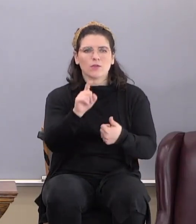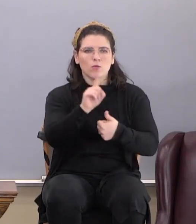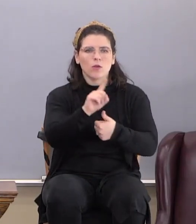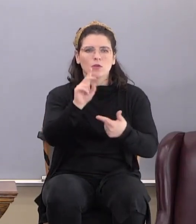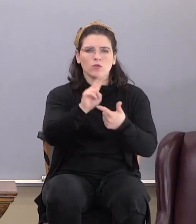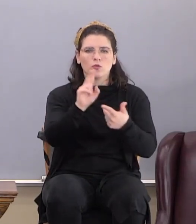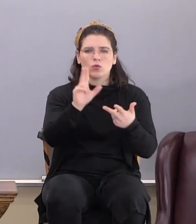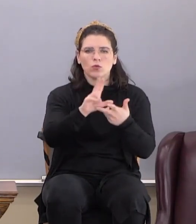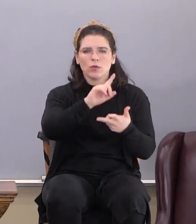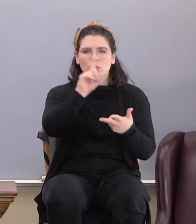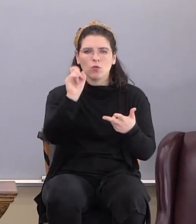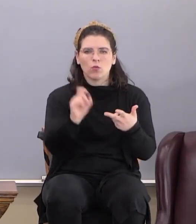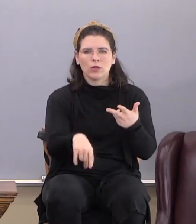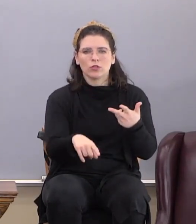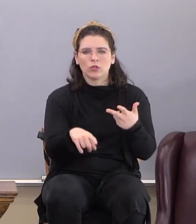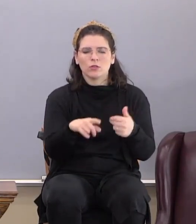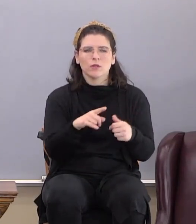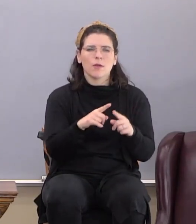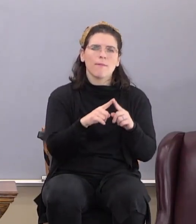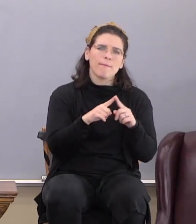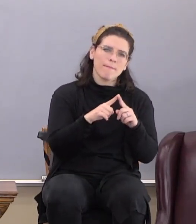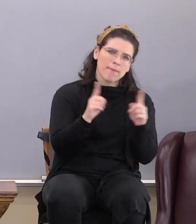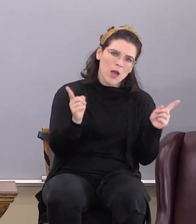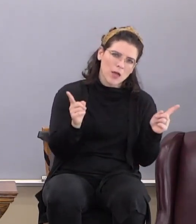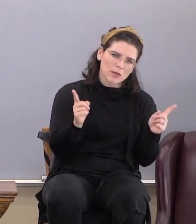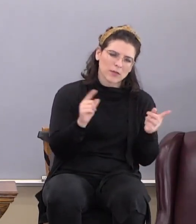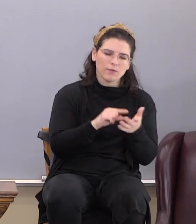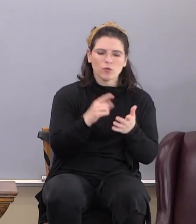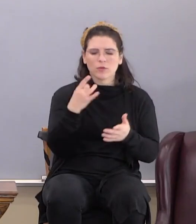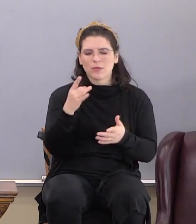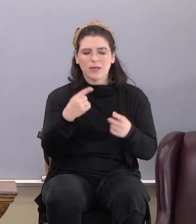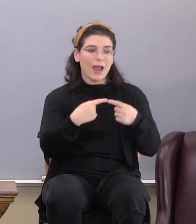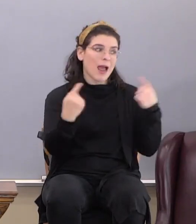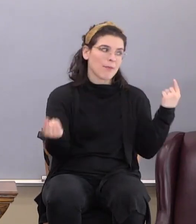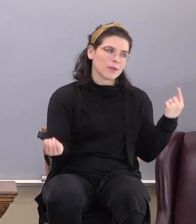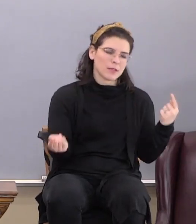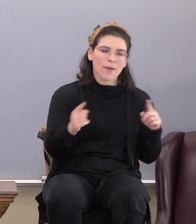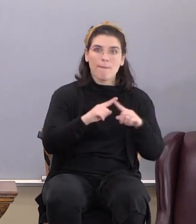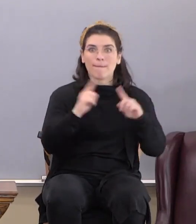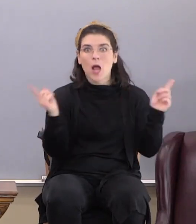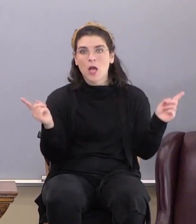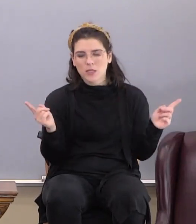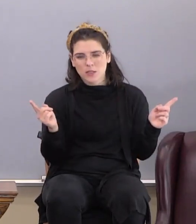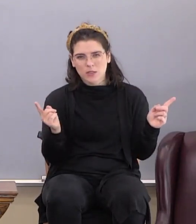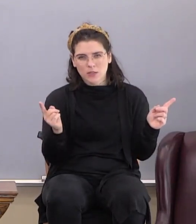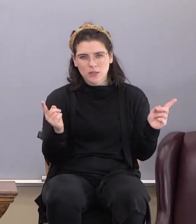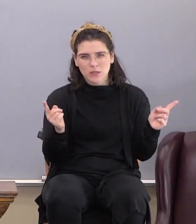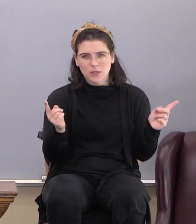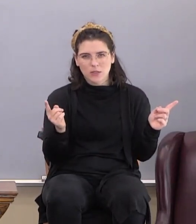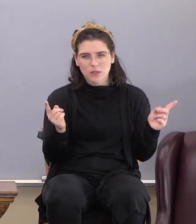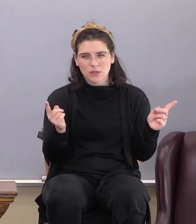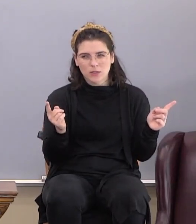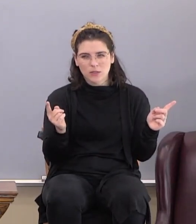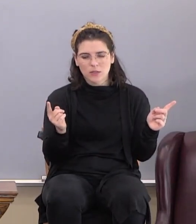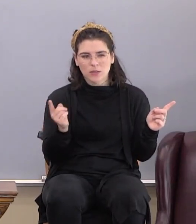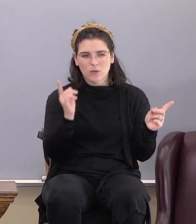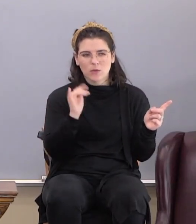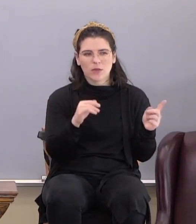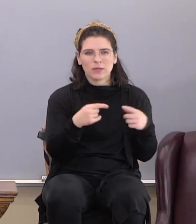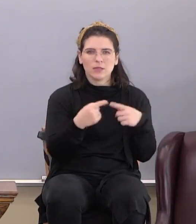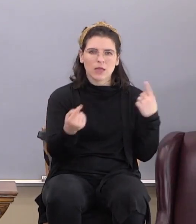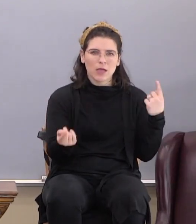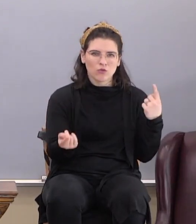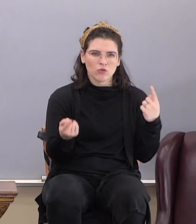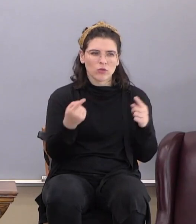right? Verse 18, but, obviously contrast, okay? But, well, that's in